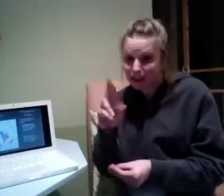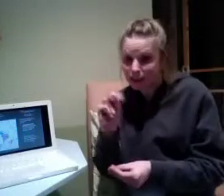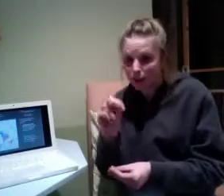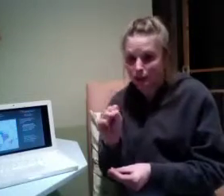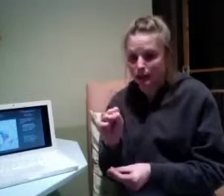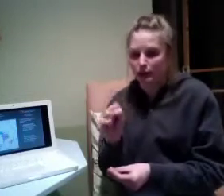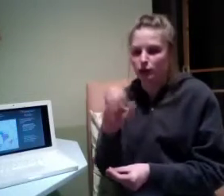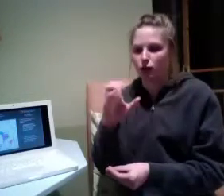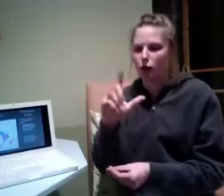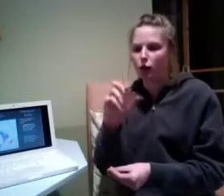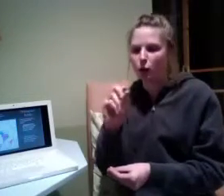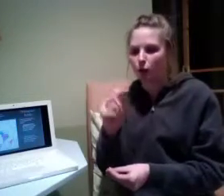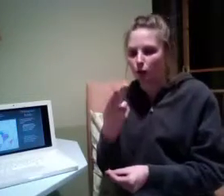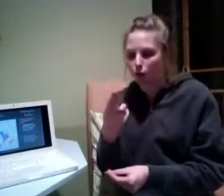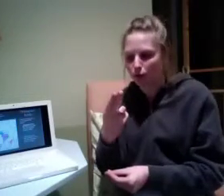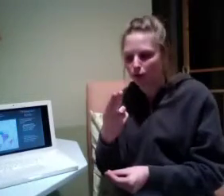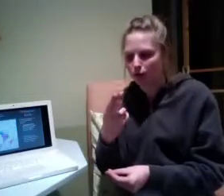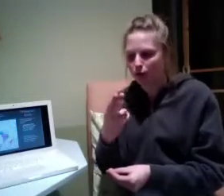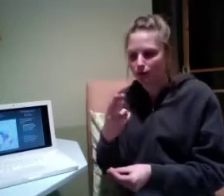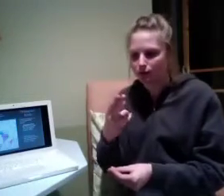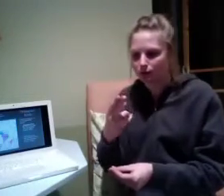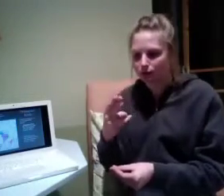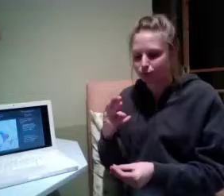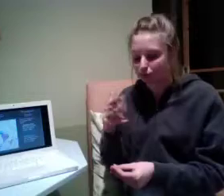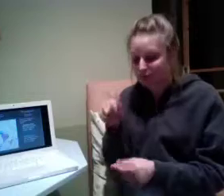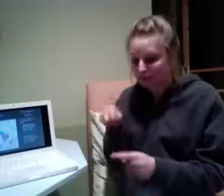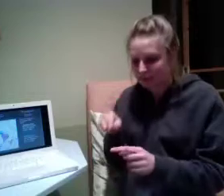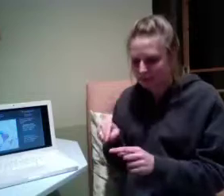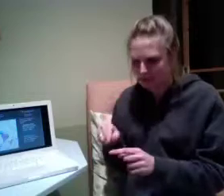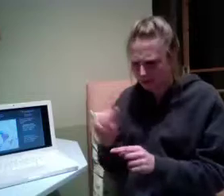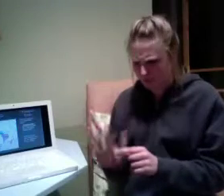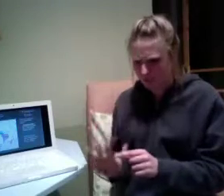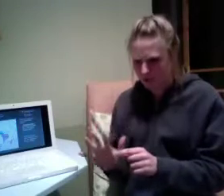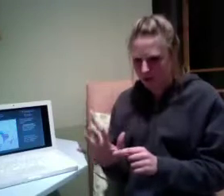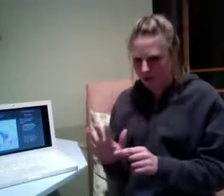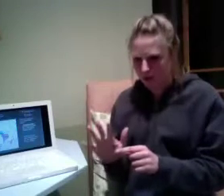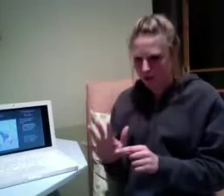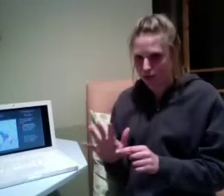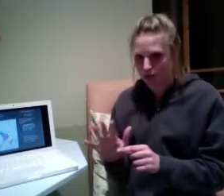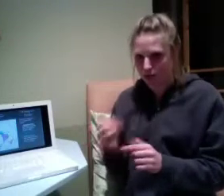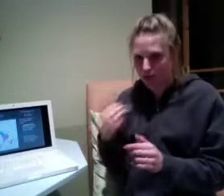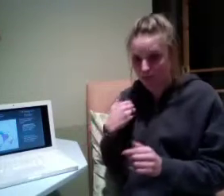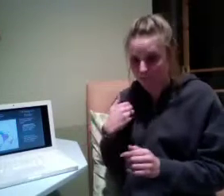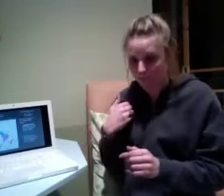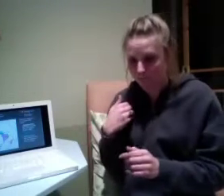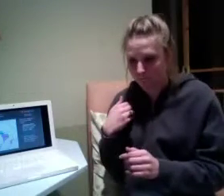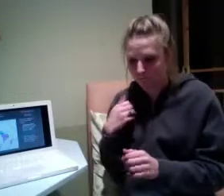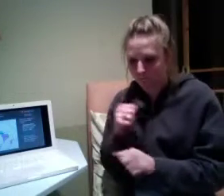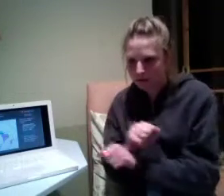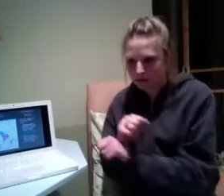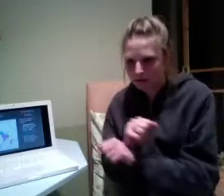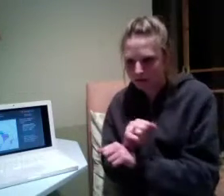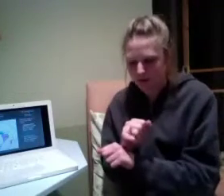Africans have captured and enslaved other Africans, and now will trade them to the Europeans.